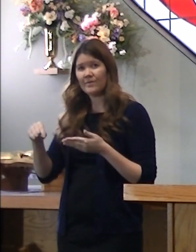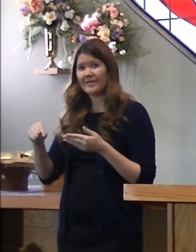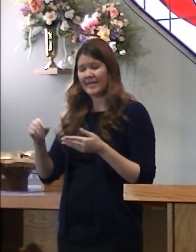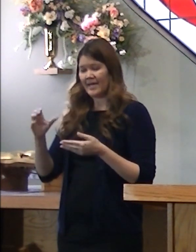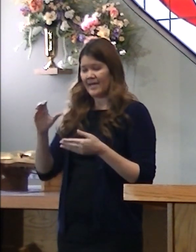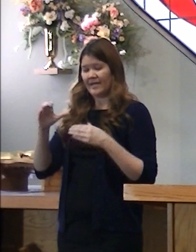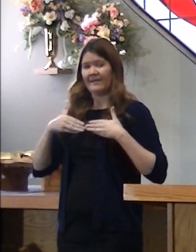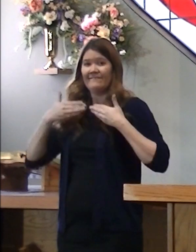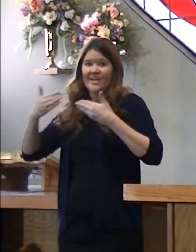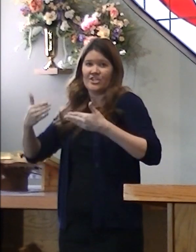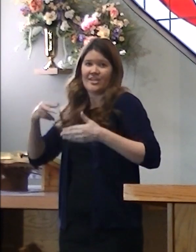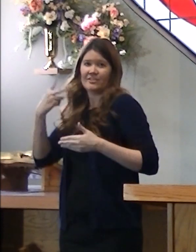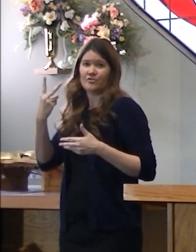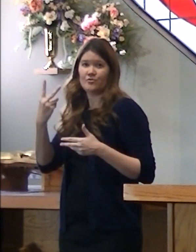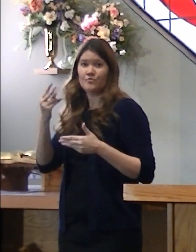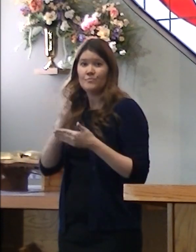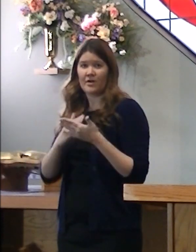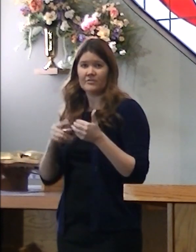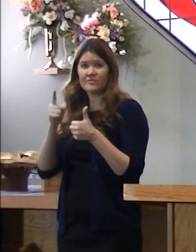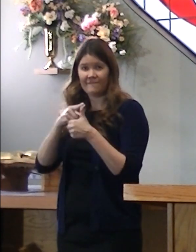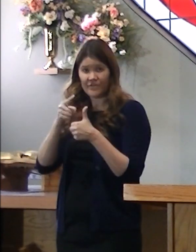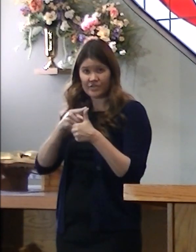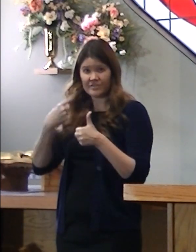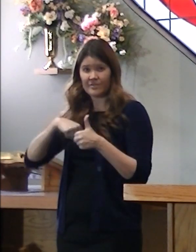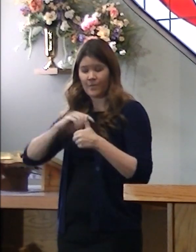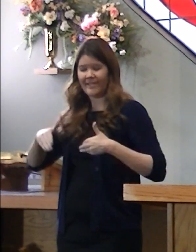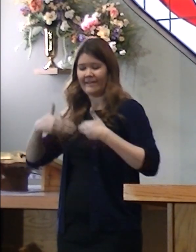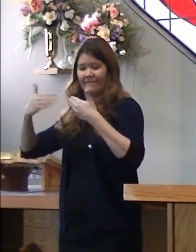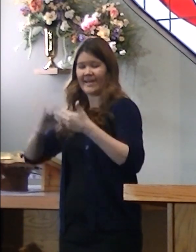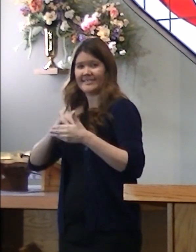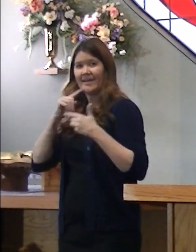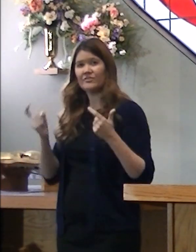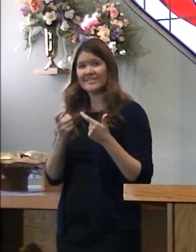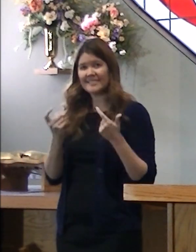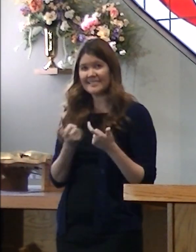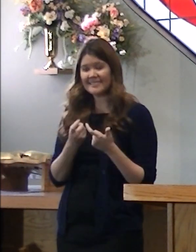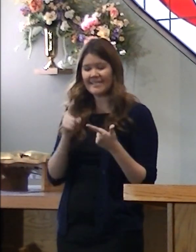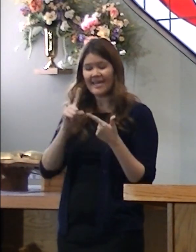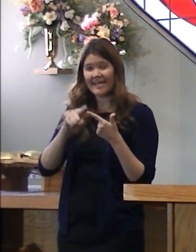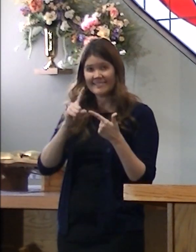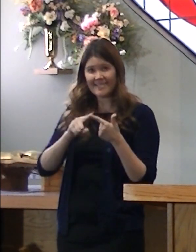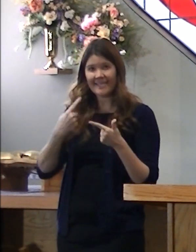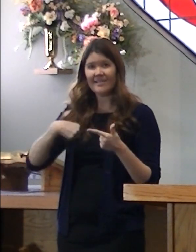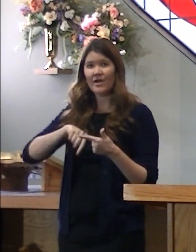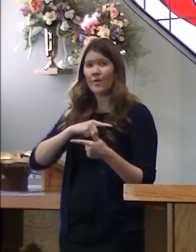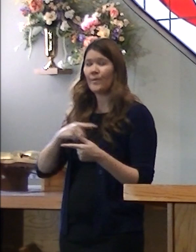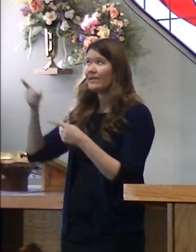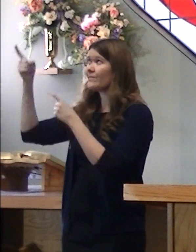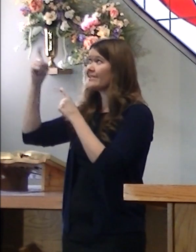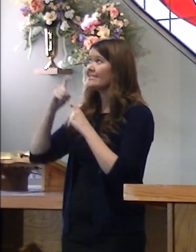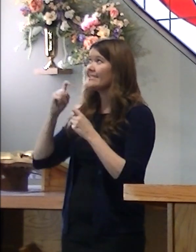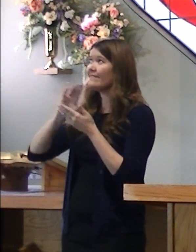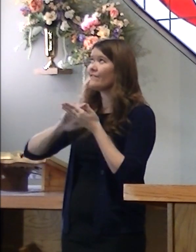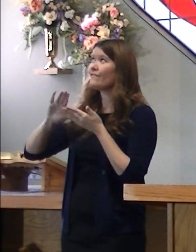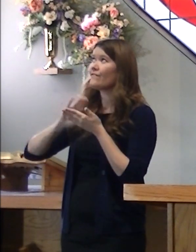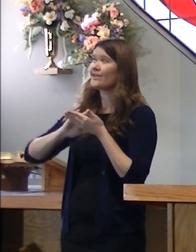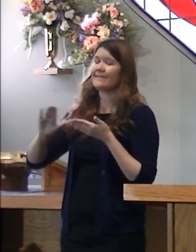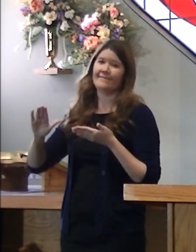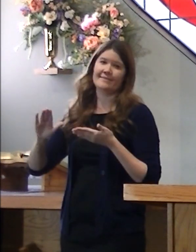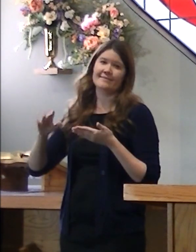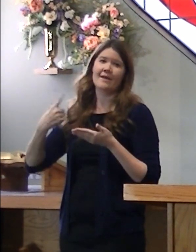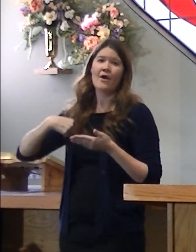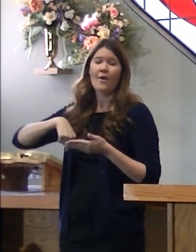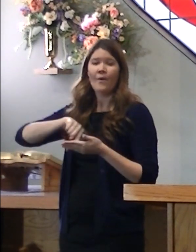two parts. First, we confess our sins, and then second, we receive absolution. That